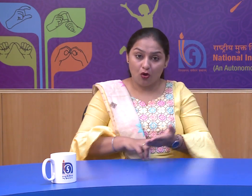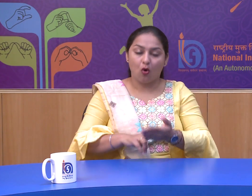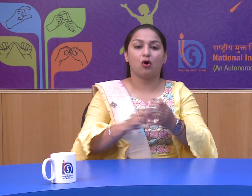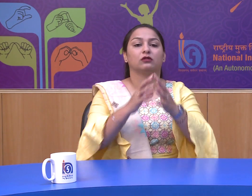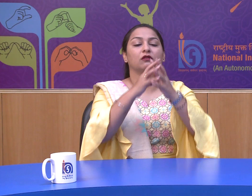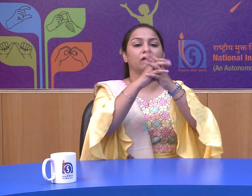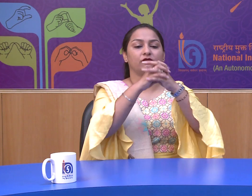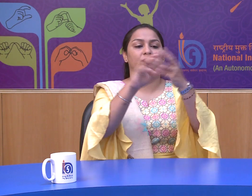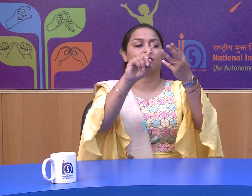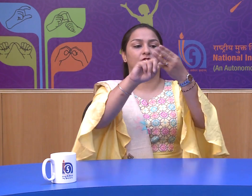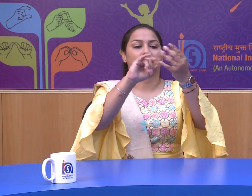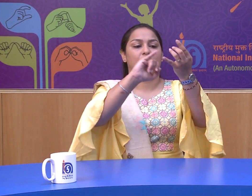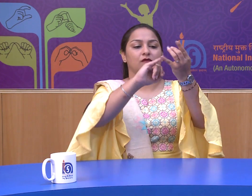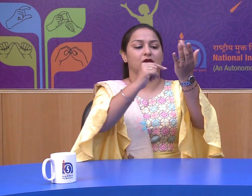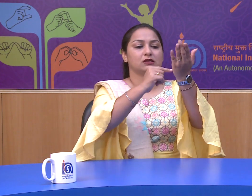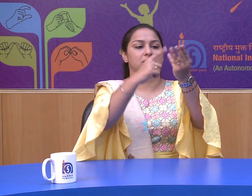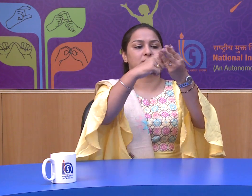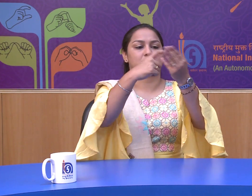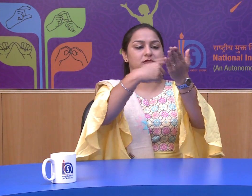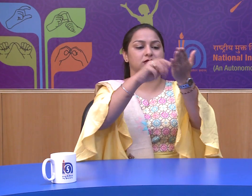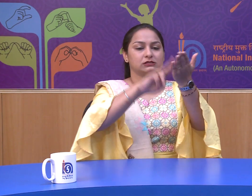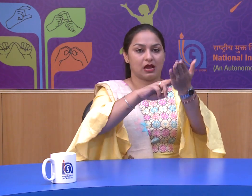northwestern India are written in